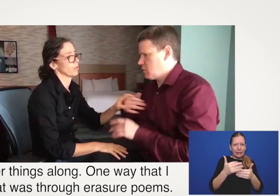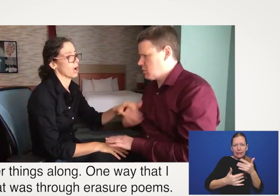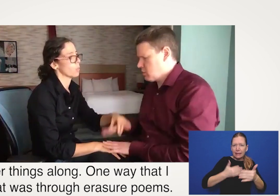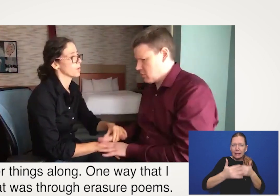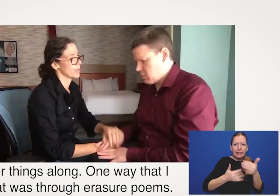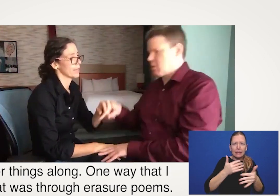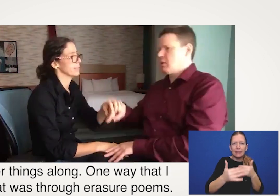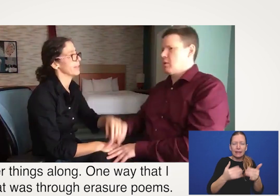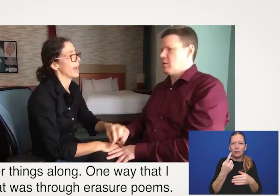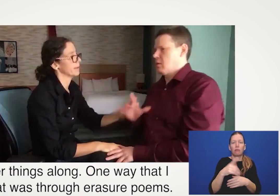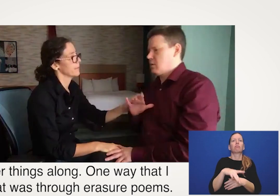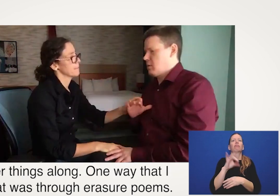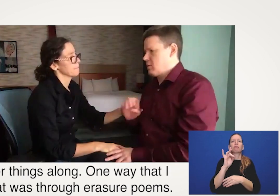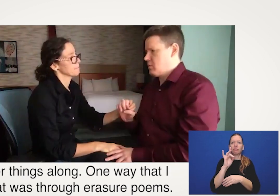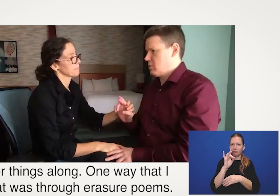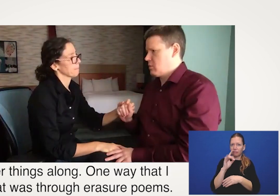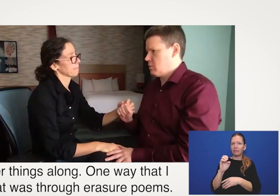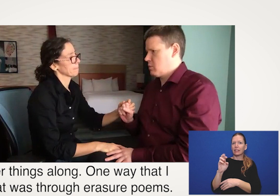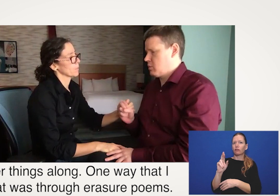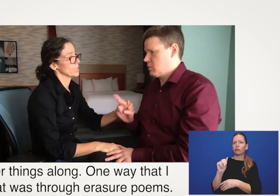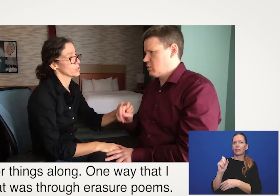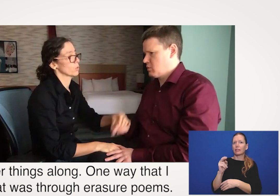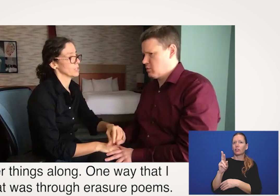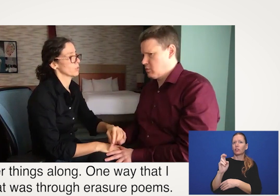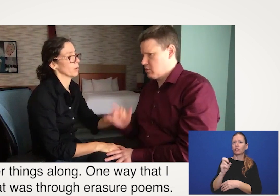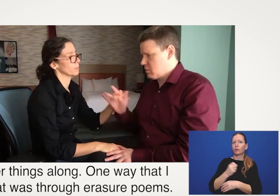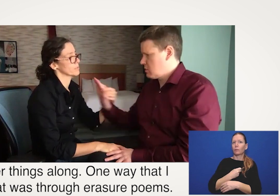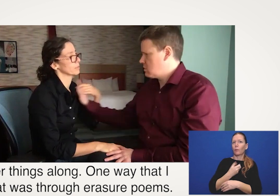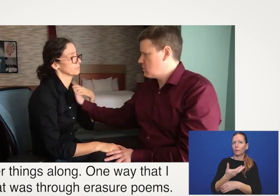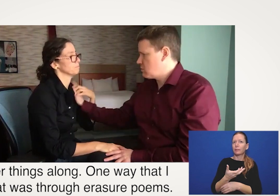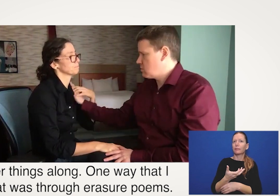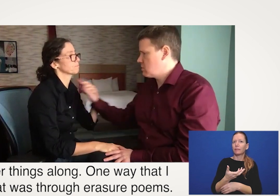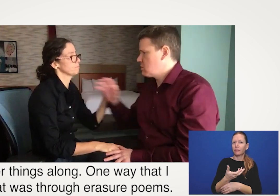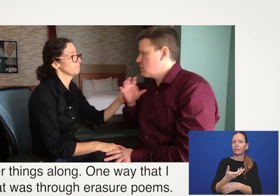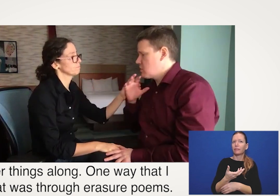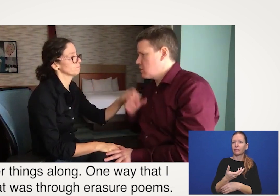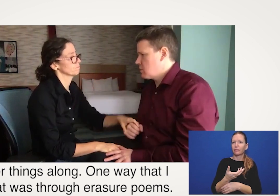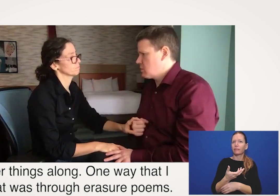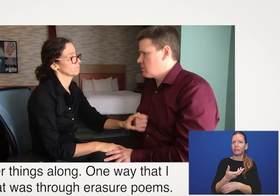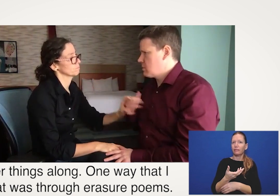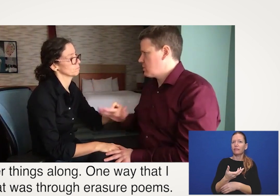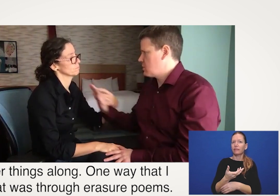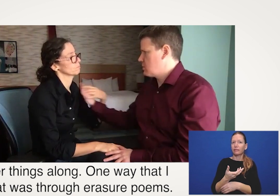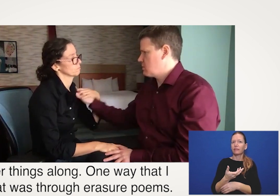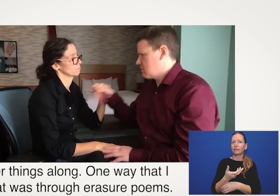things along. One way that I did that was through erasure poems.